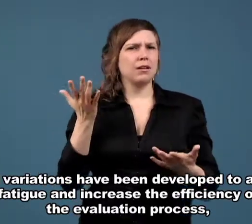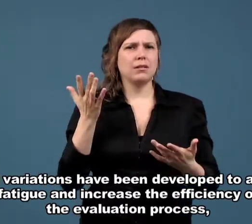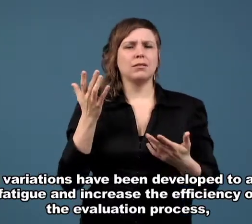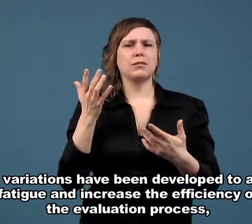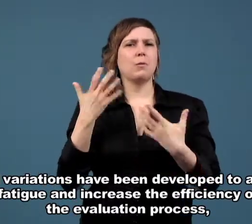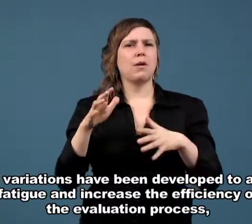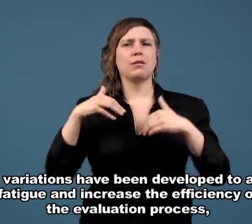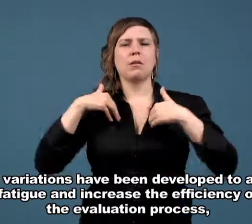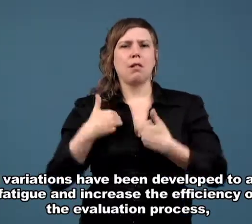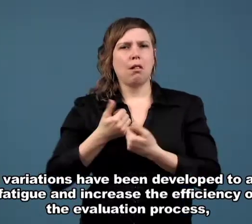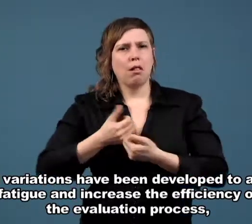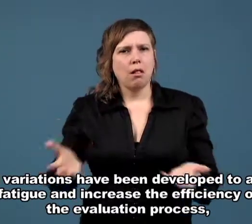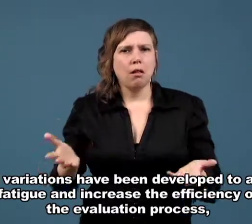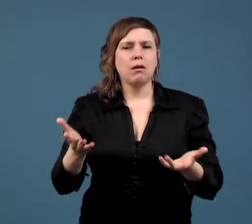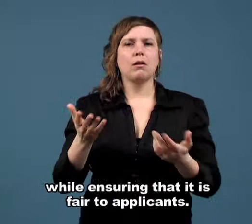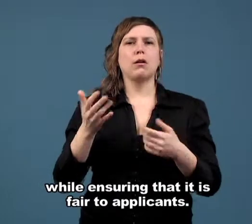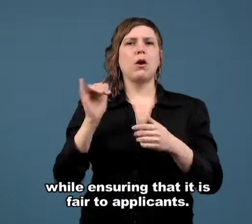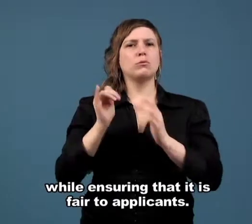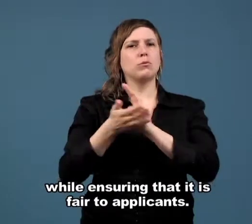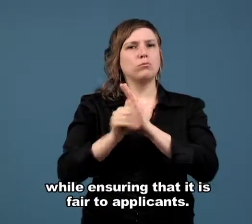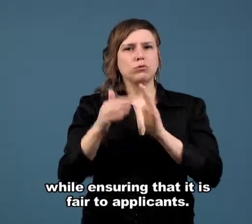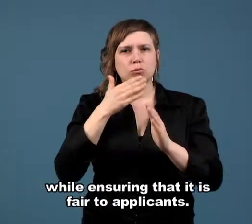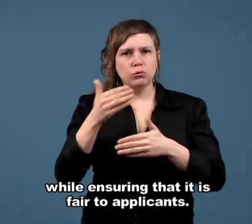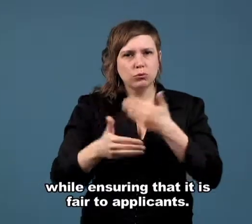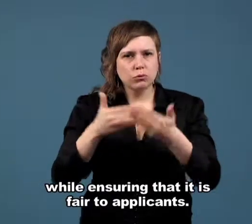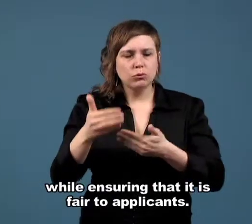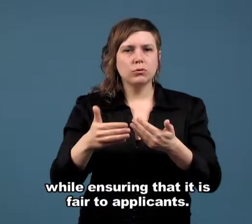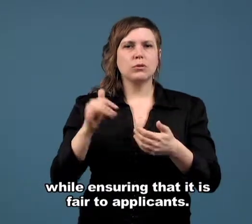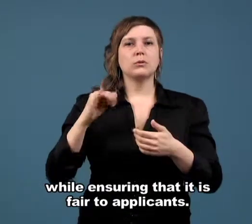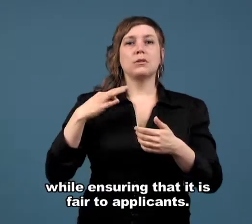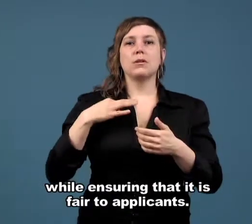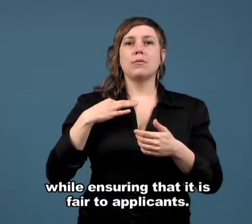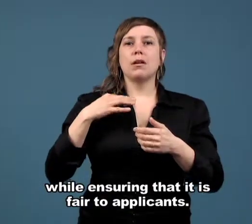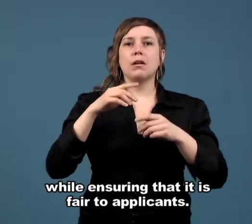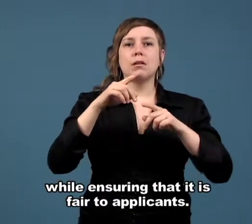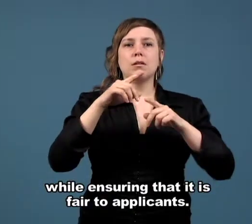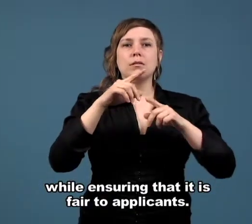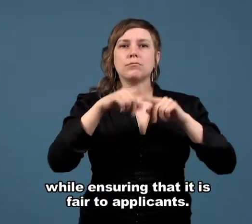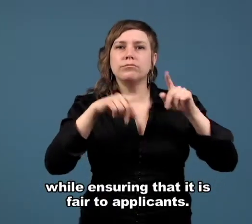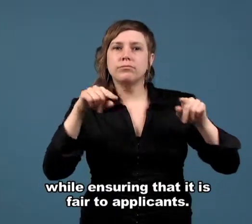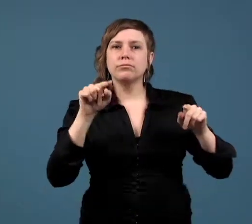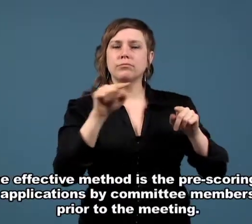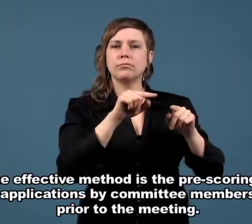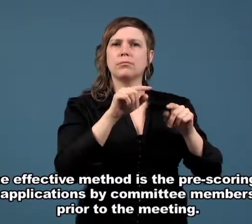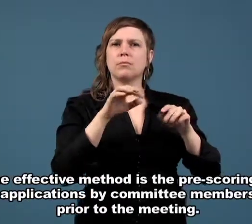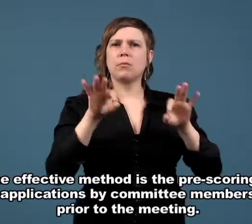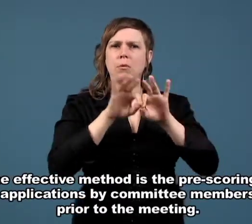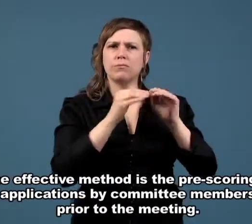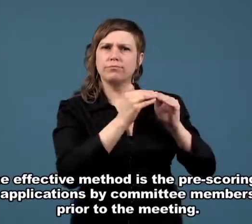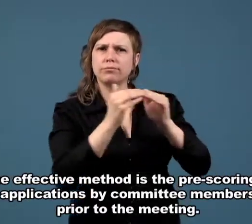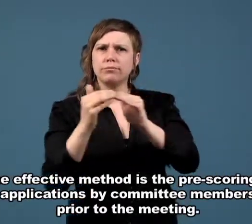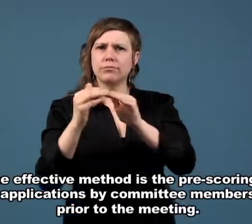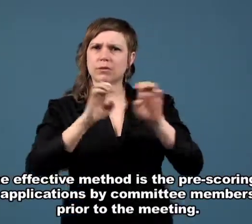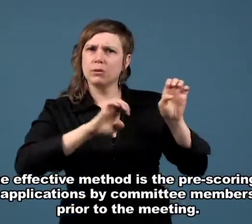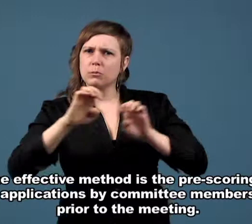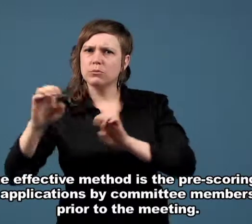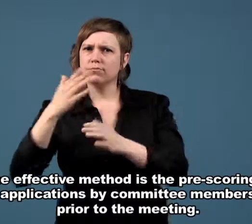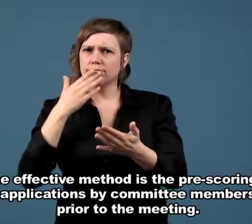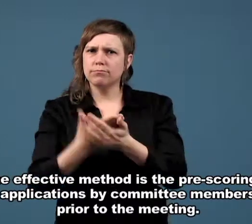evaluation process, while ensuring that it is fair to the applicants. One effective method is the pre-scoring